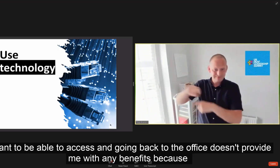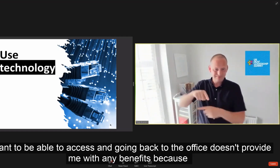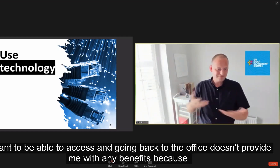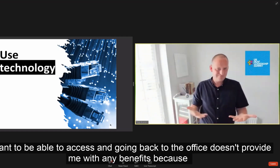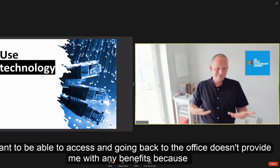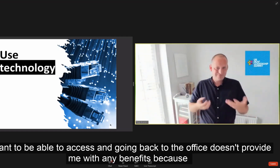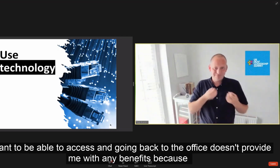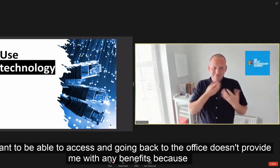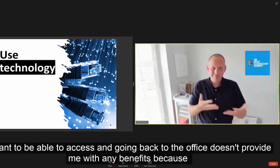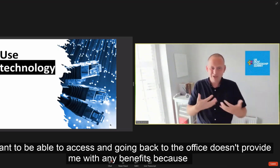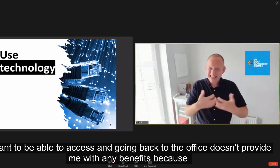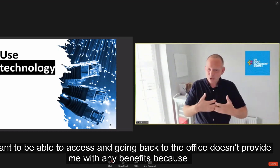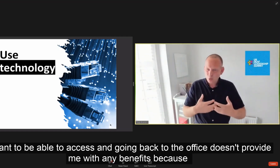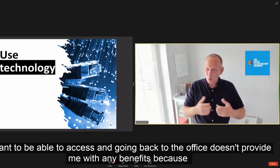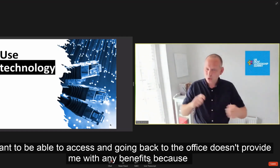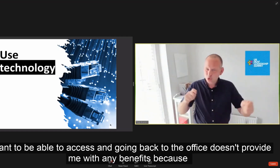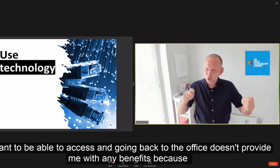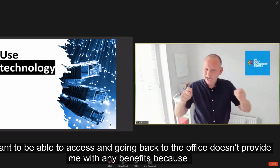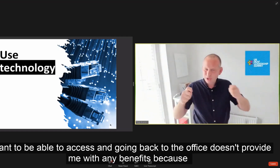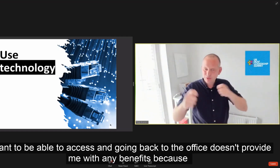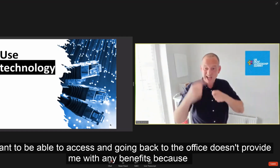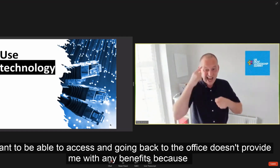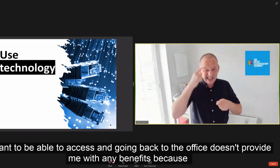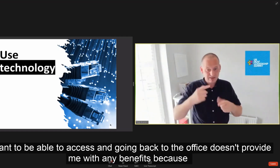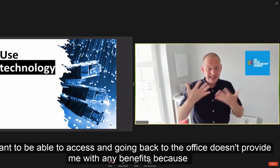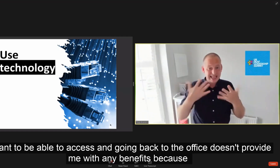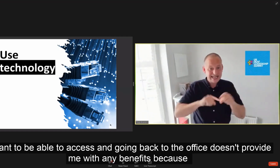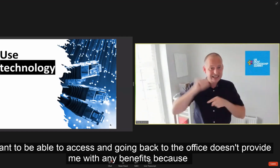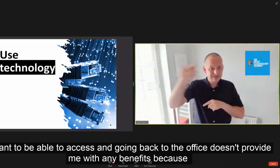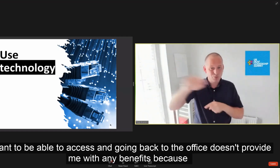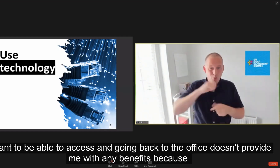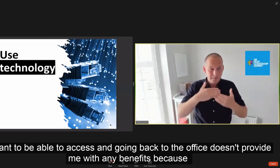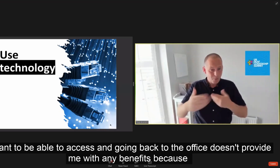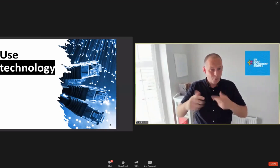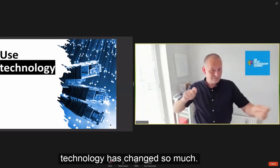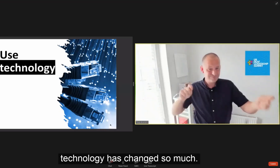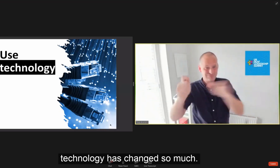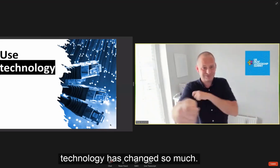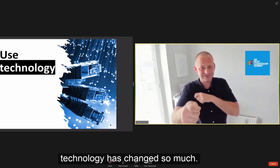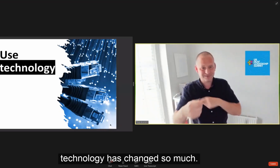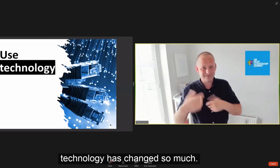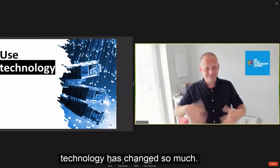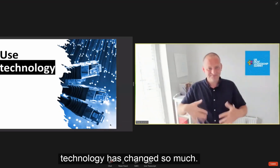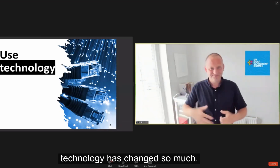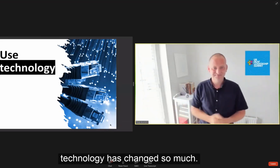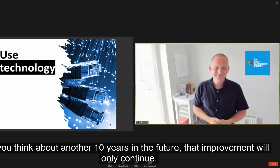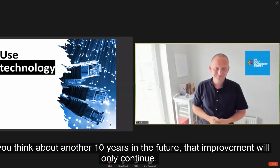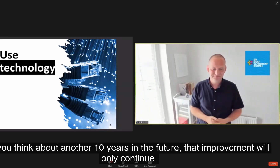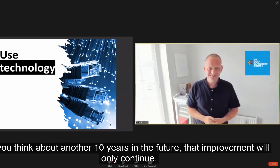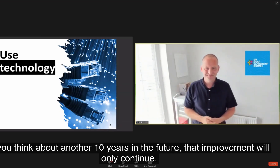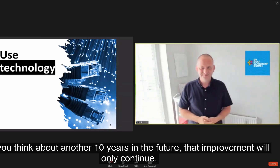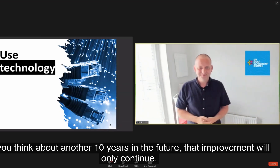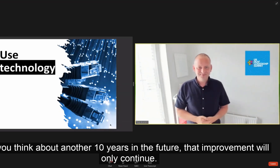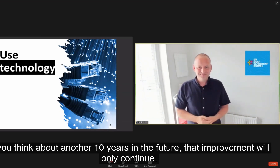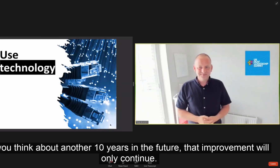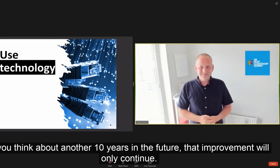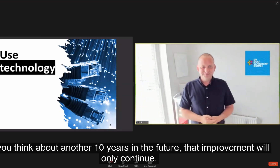access. Going back to the office actually doesn't provide me with any benefits, because technology has changed so much. And if you think about another 10 years in the future,